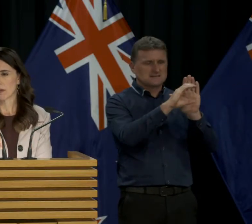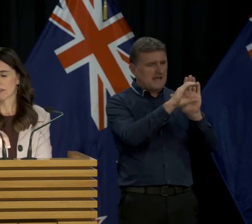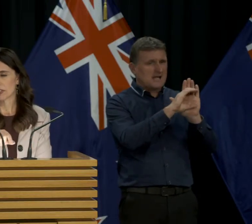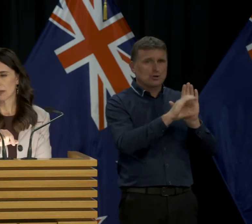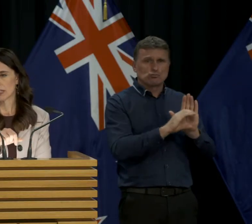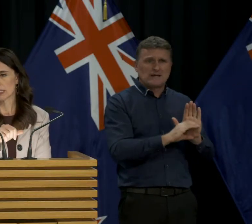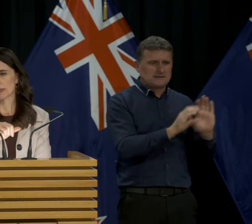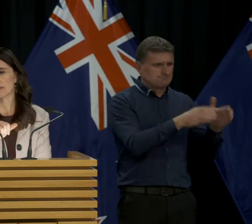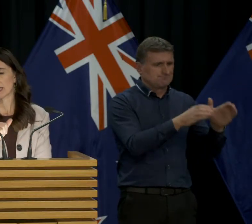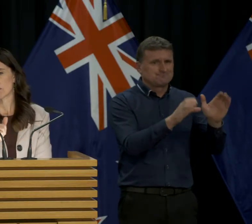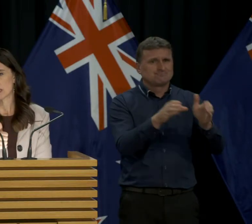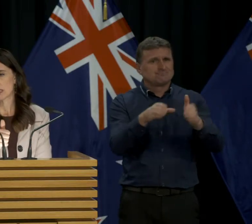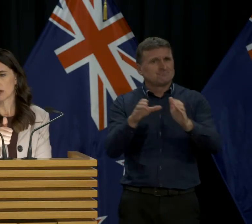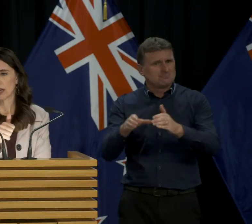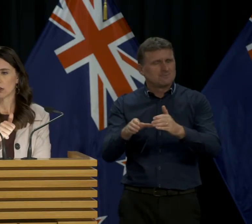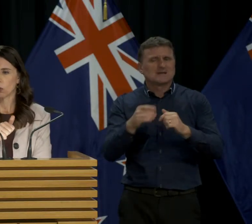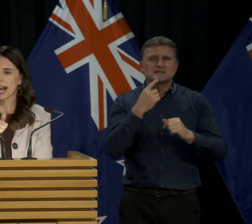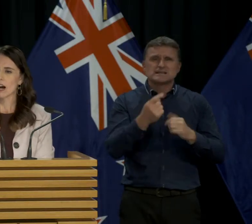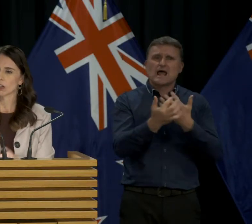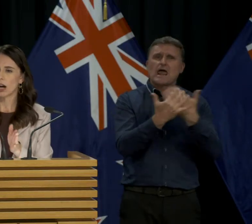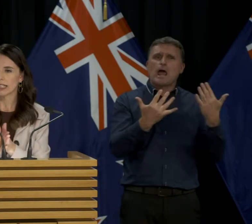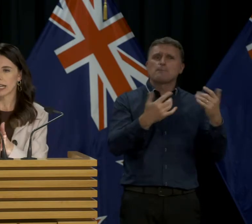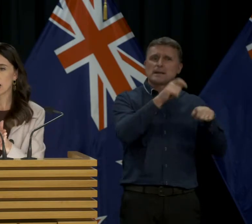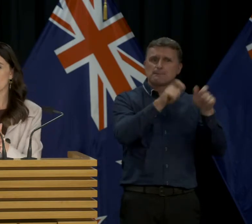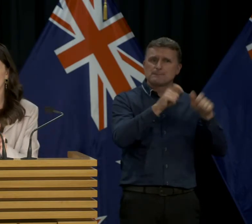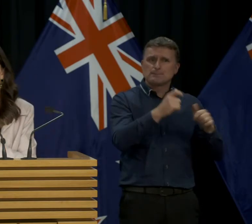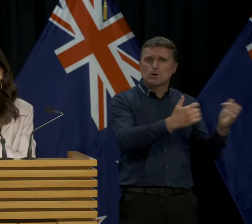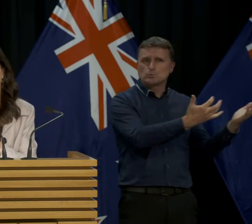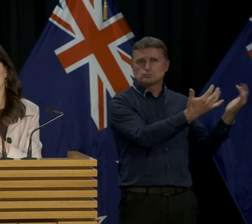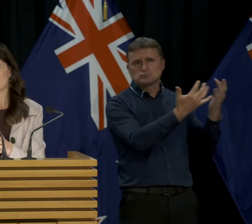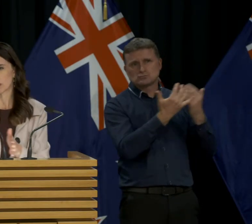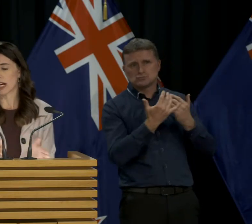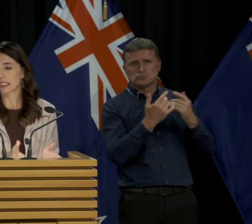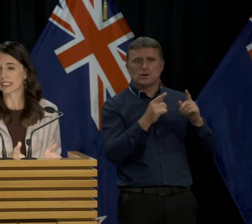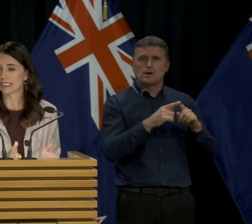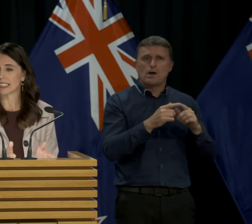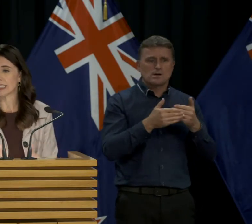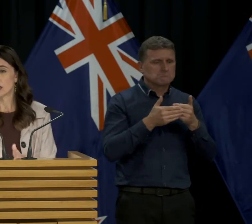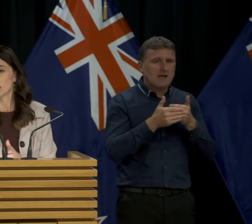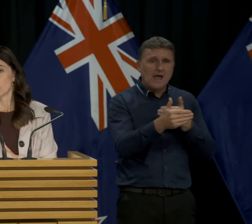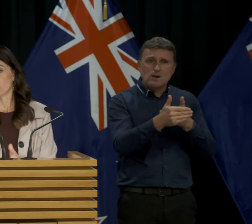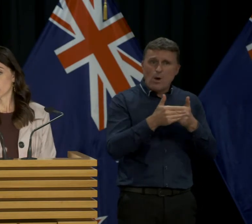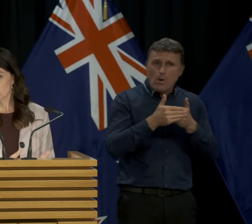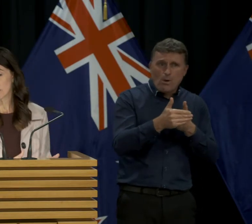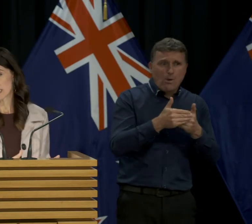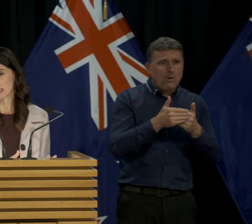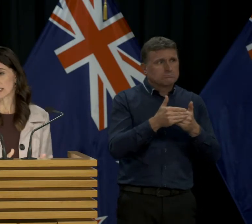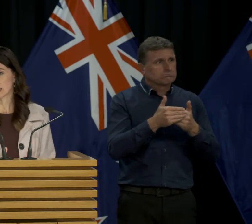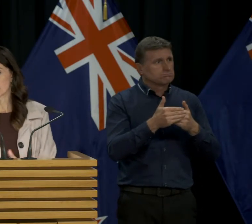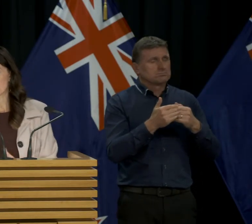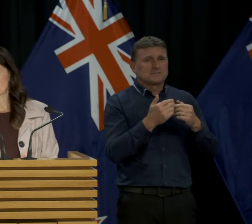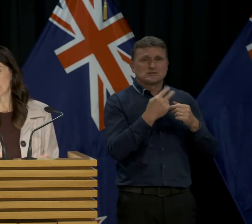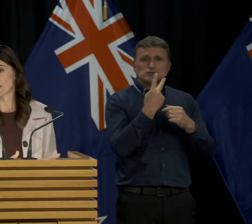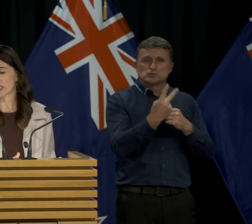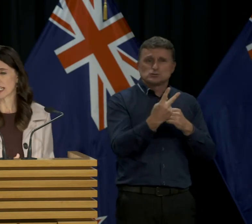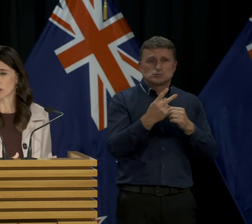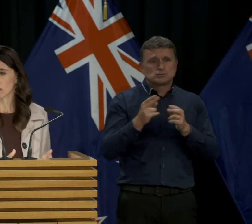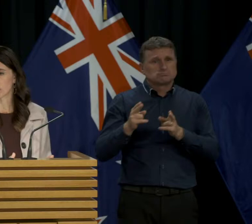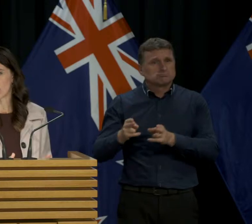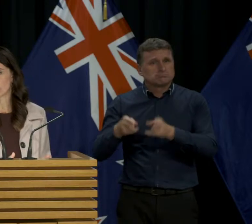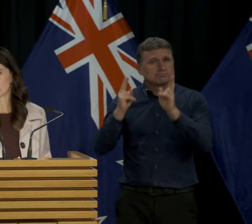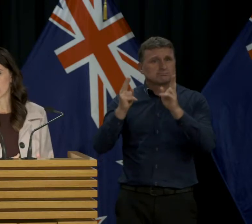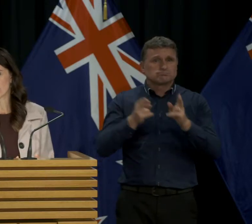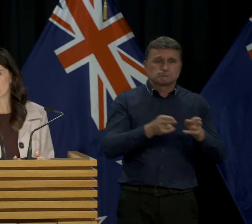point, they'll be able to give you some of the specific numbers around how long, for instance, we're likely to see the 2 facilities that you've seen today we've